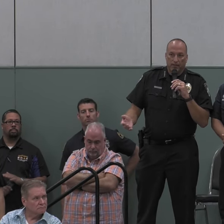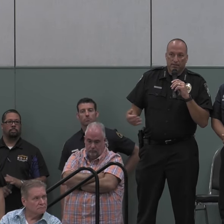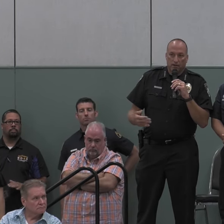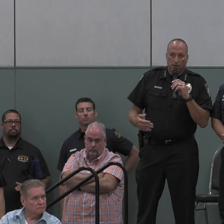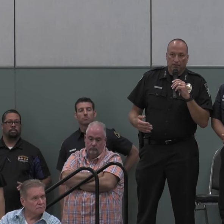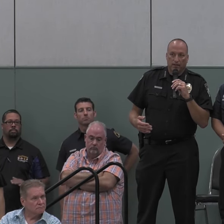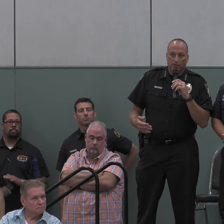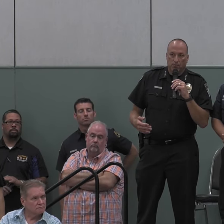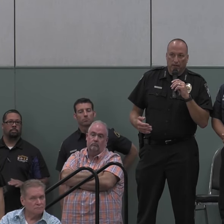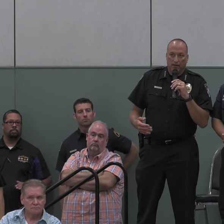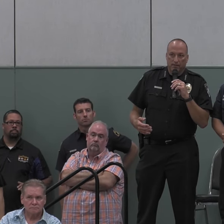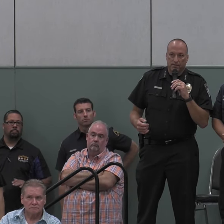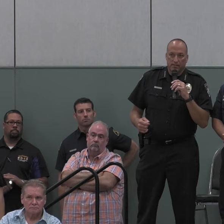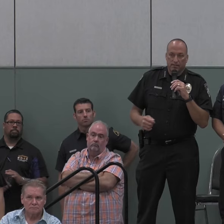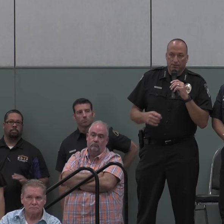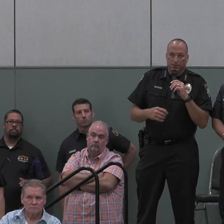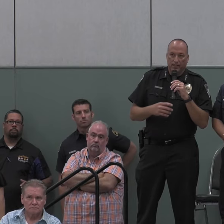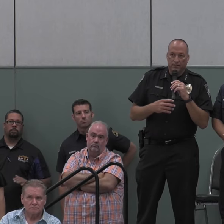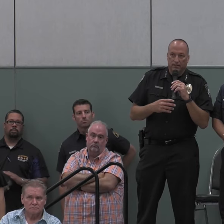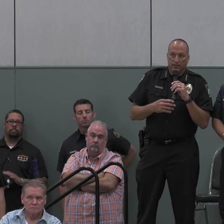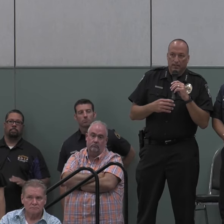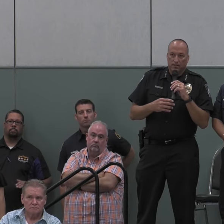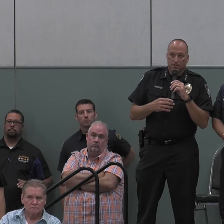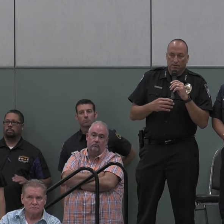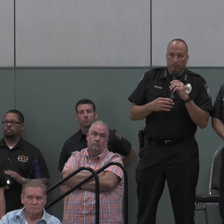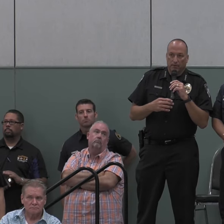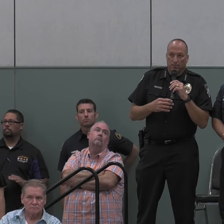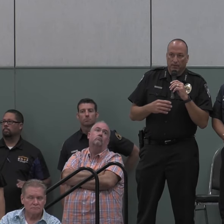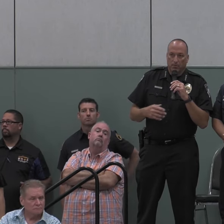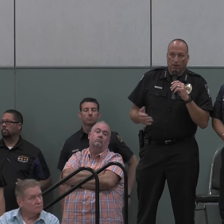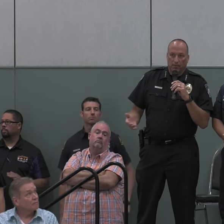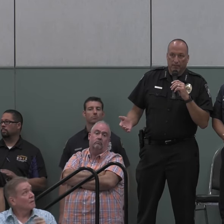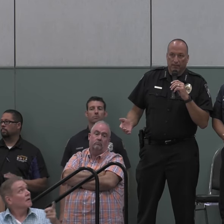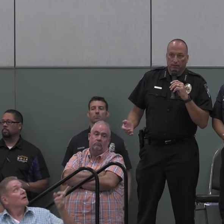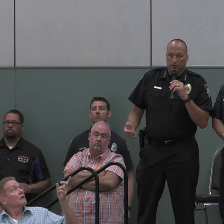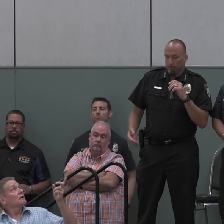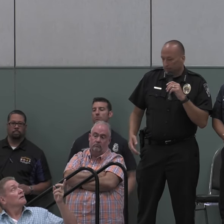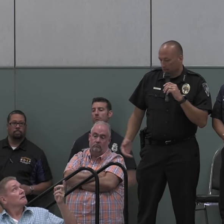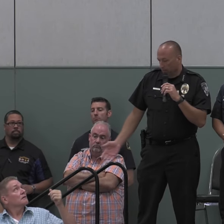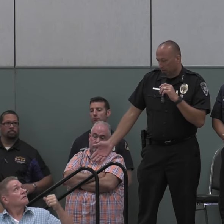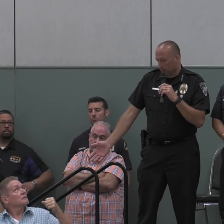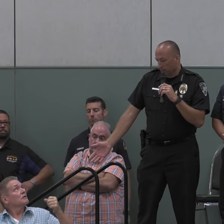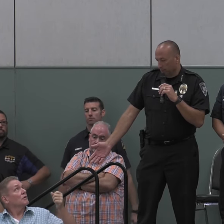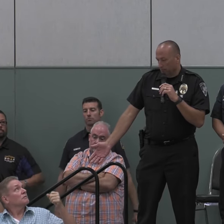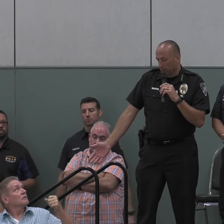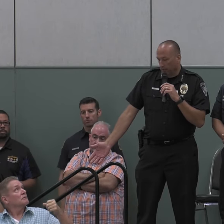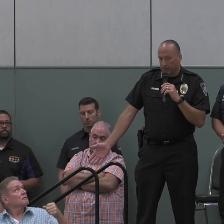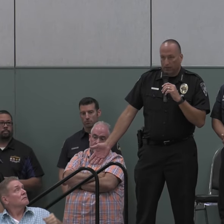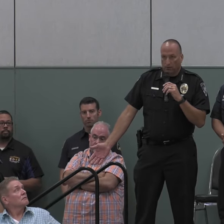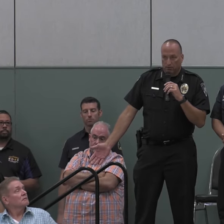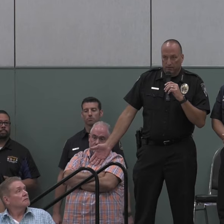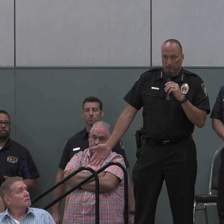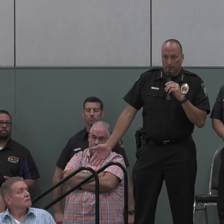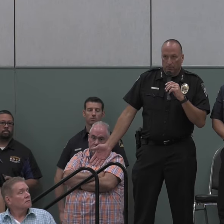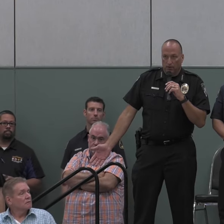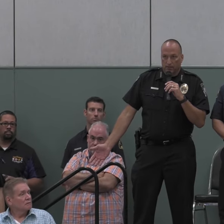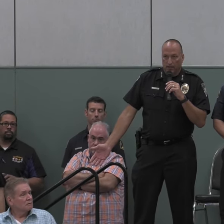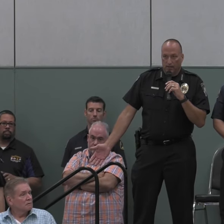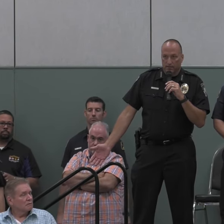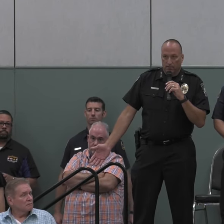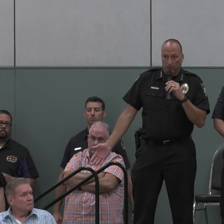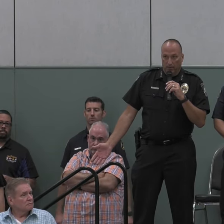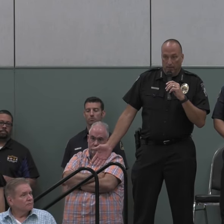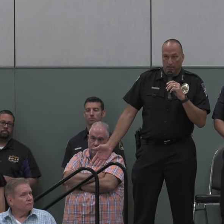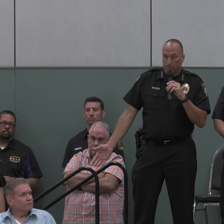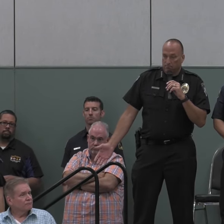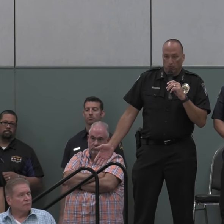And please notify us what kind of assistance you need so that we can bring the proper vehicle. Whether if we have to get a hold of Bard's